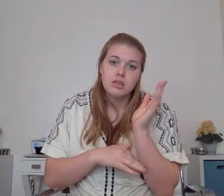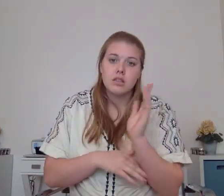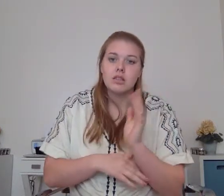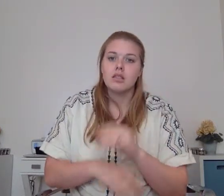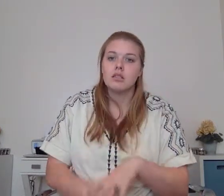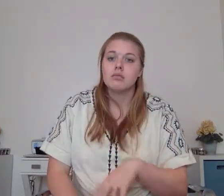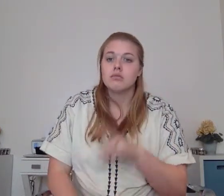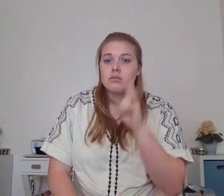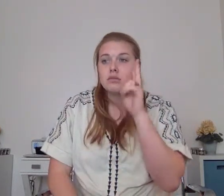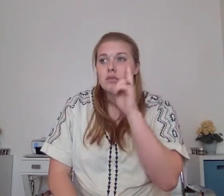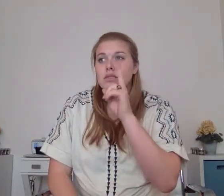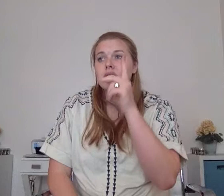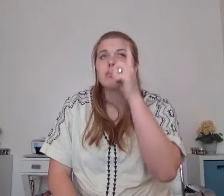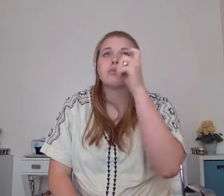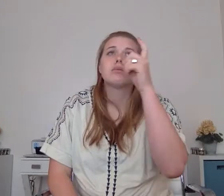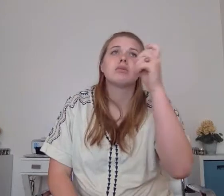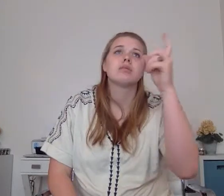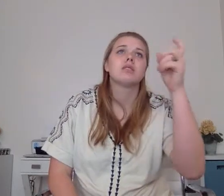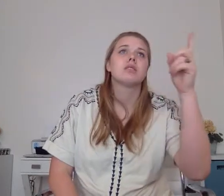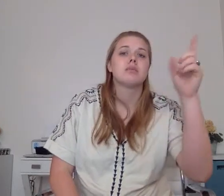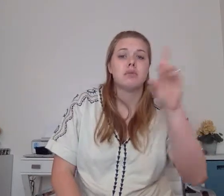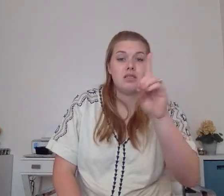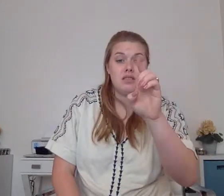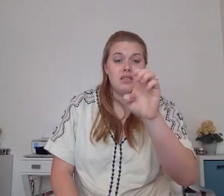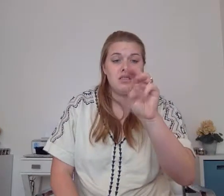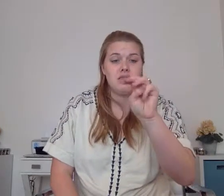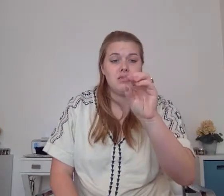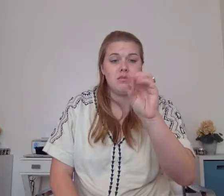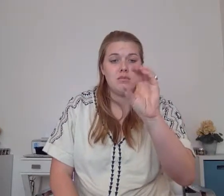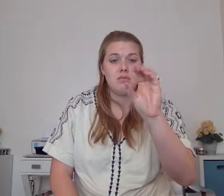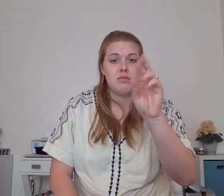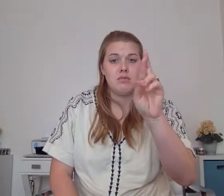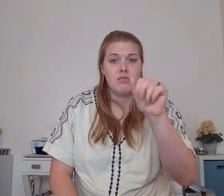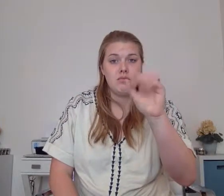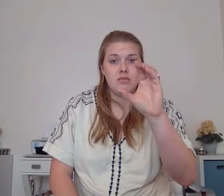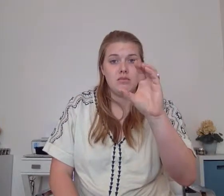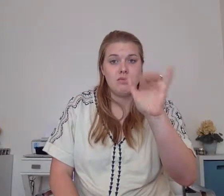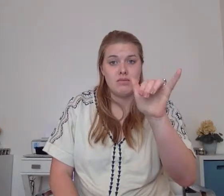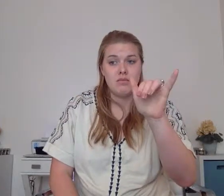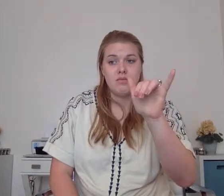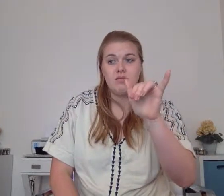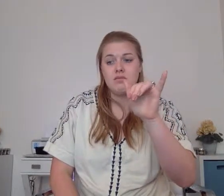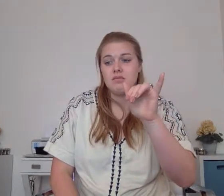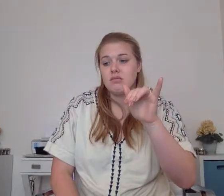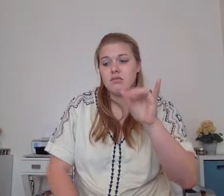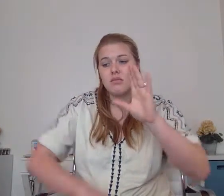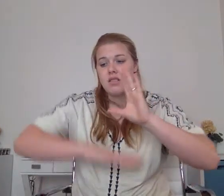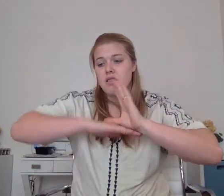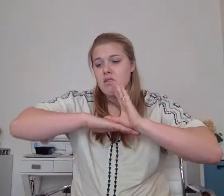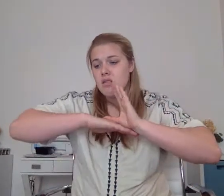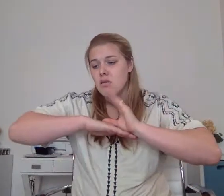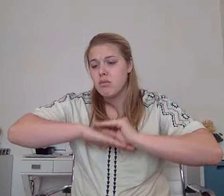our dreams of democracy and how our dreams of coexistence were crushed in Turkey,